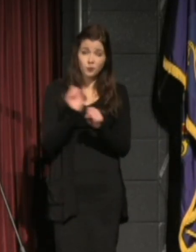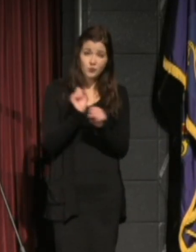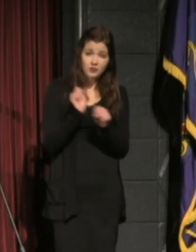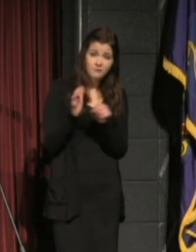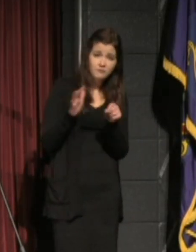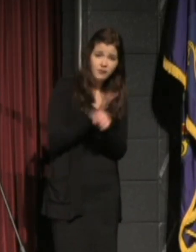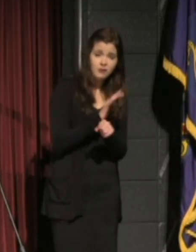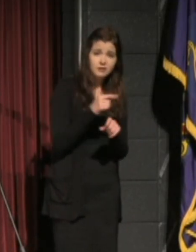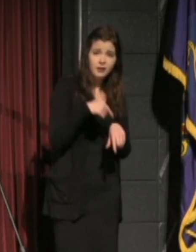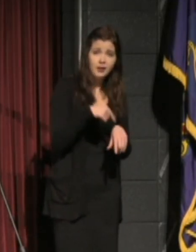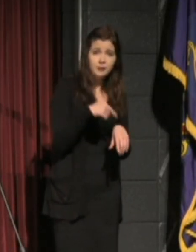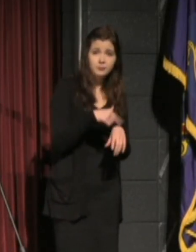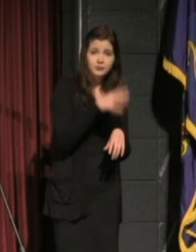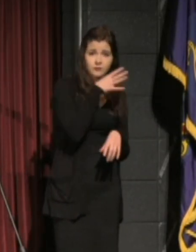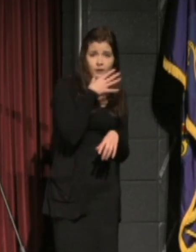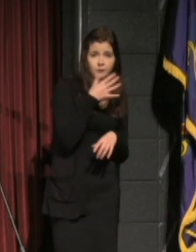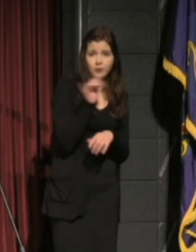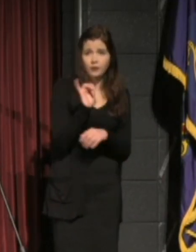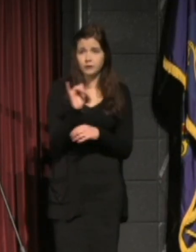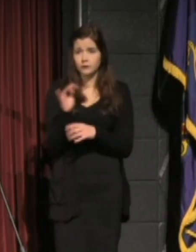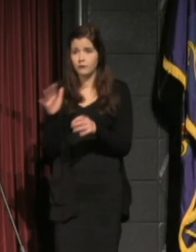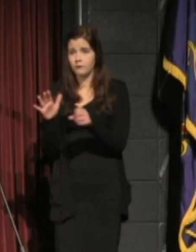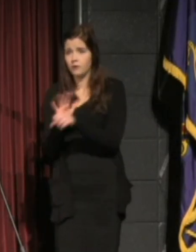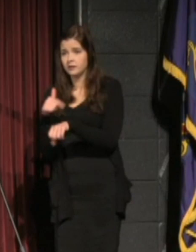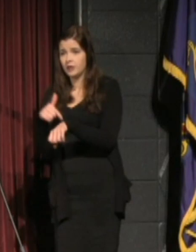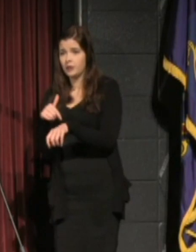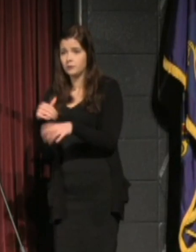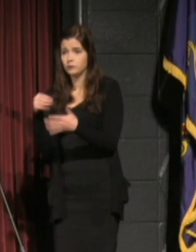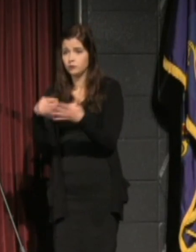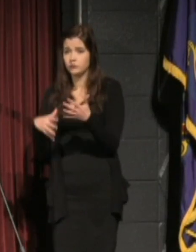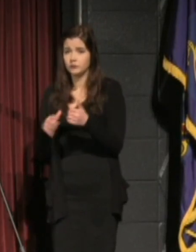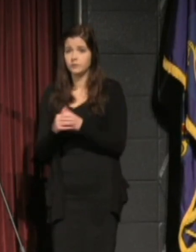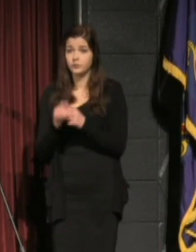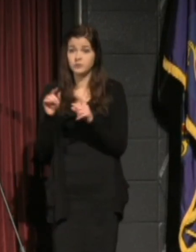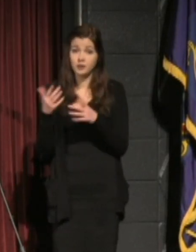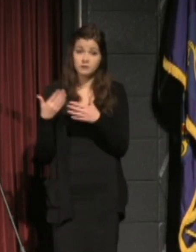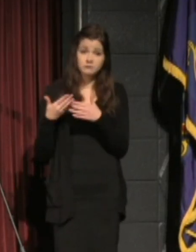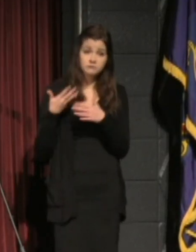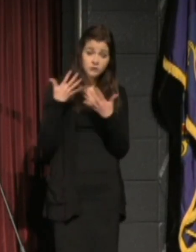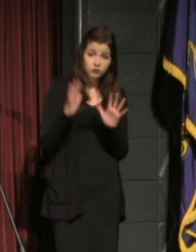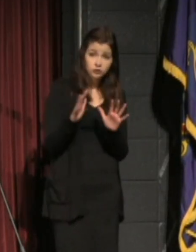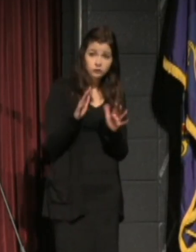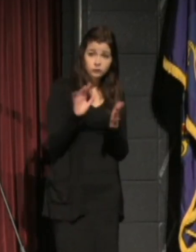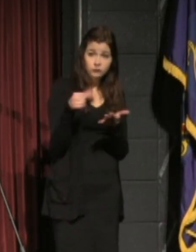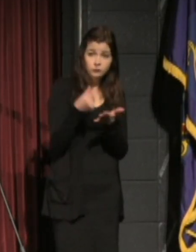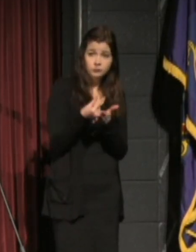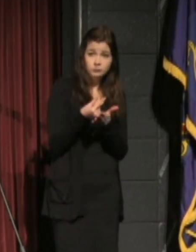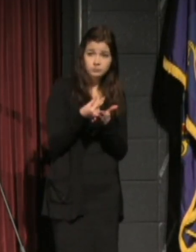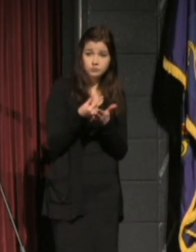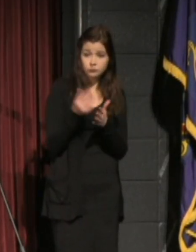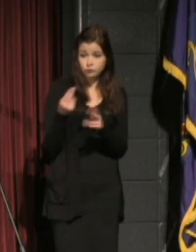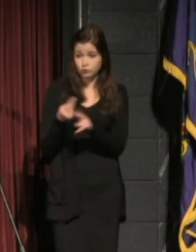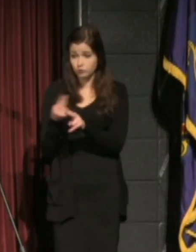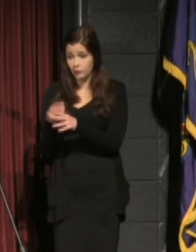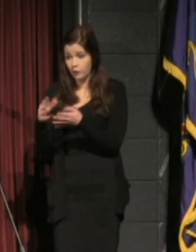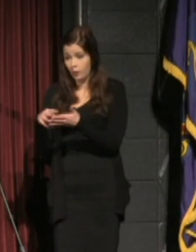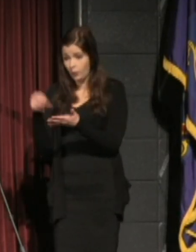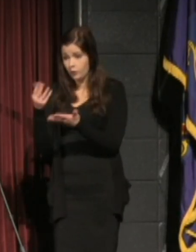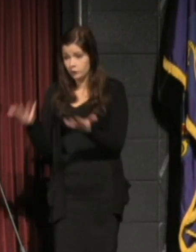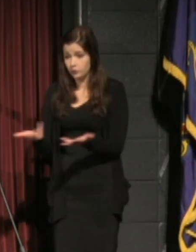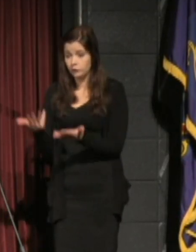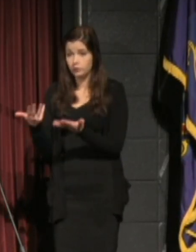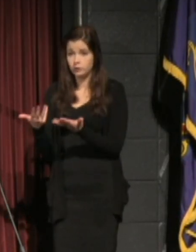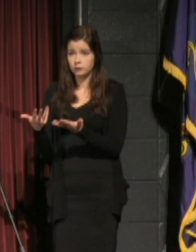at the family farm while also a full-time student. After graduation, he plans to take what he's learned here in the Precision Ag